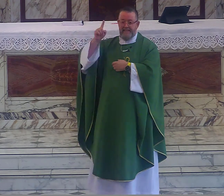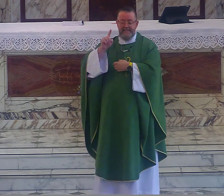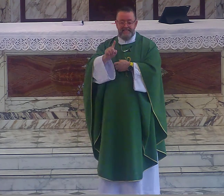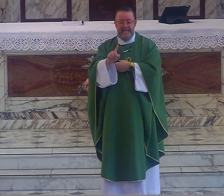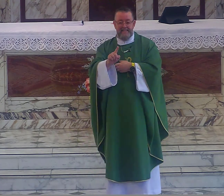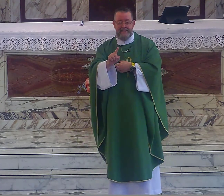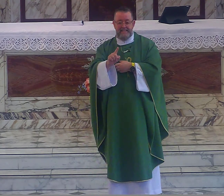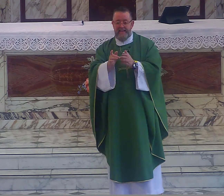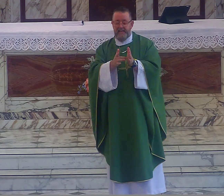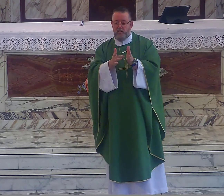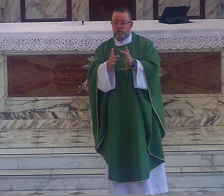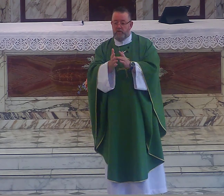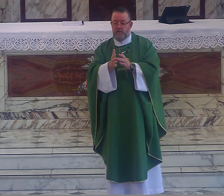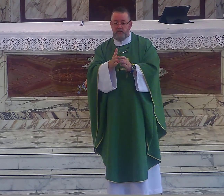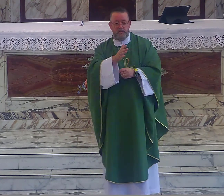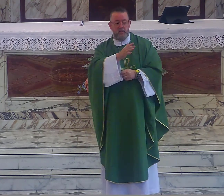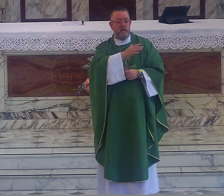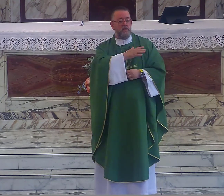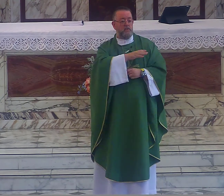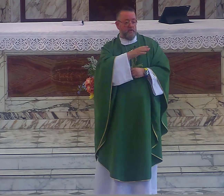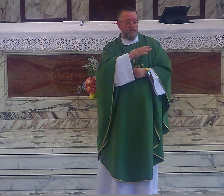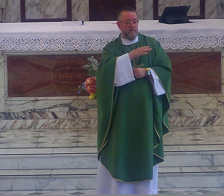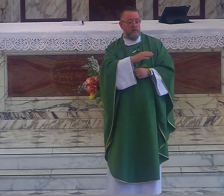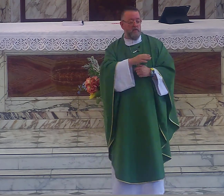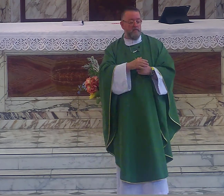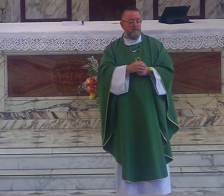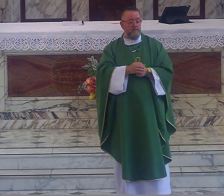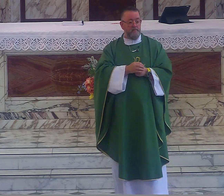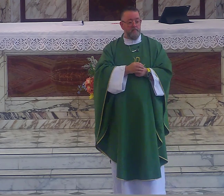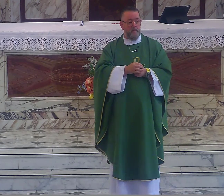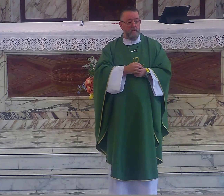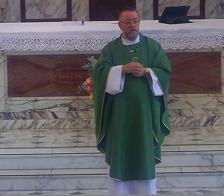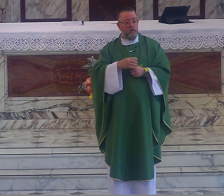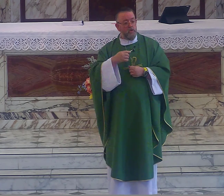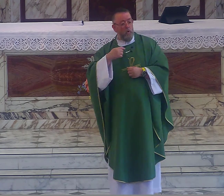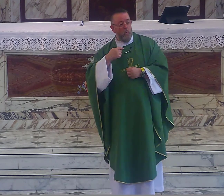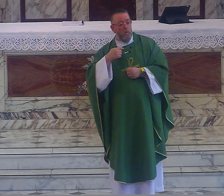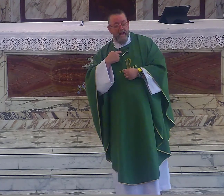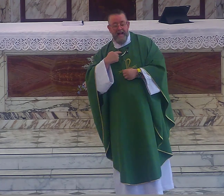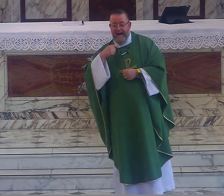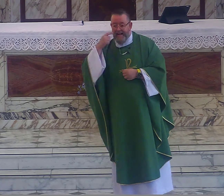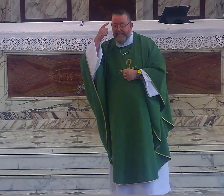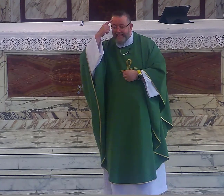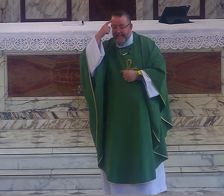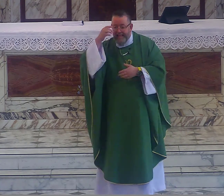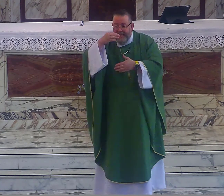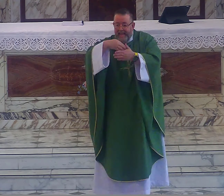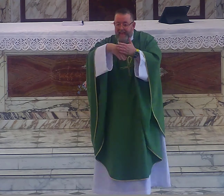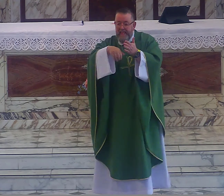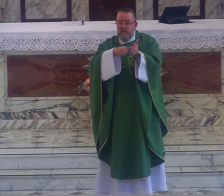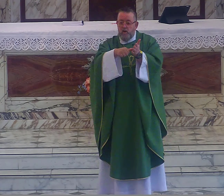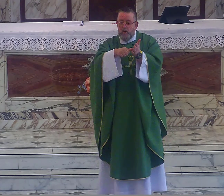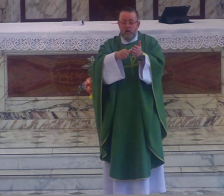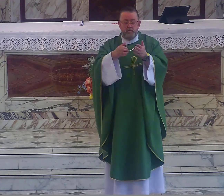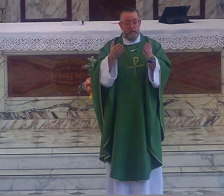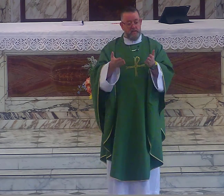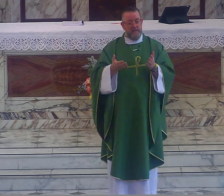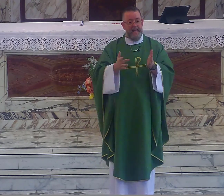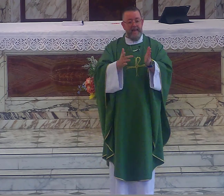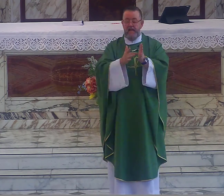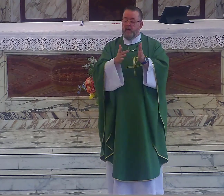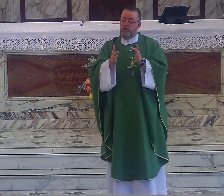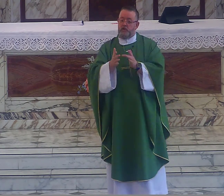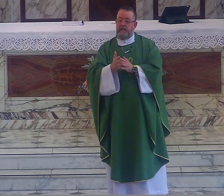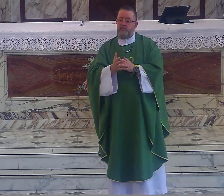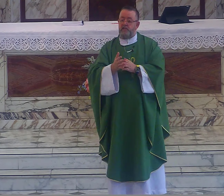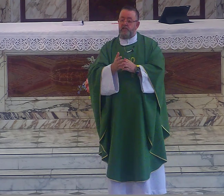God sent Jesus to serve. So I think in the Gospel